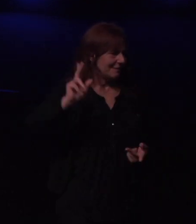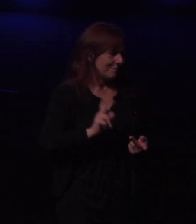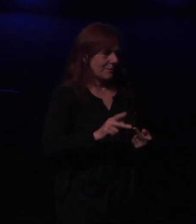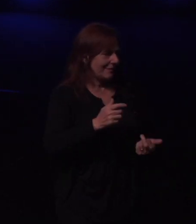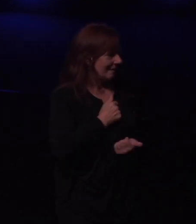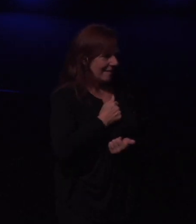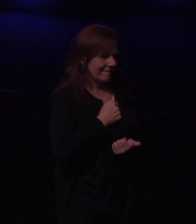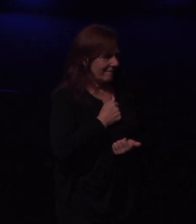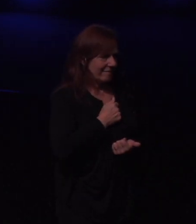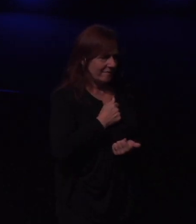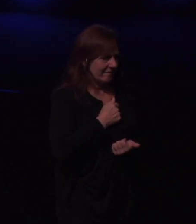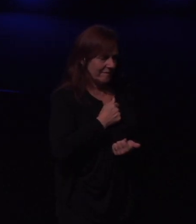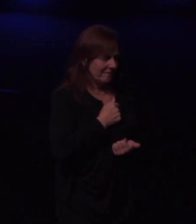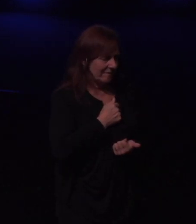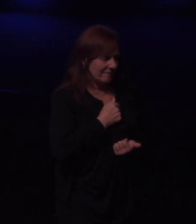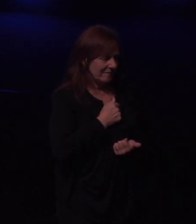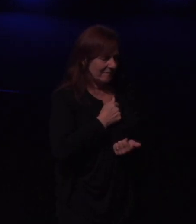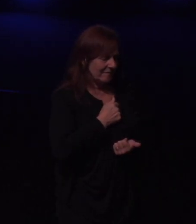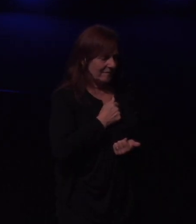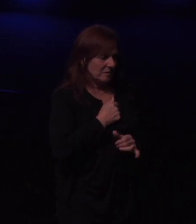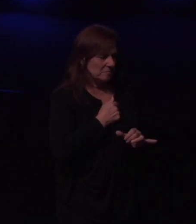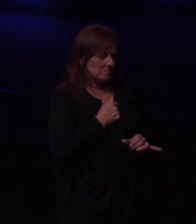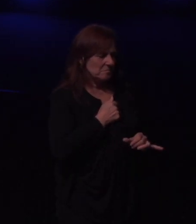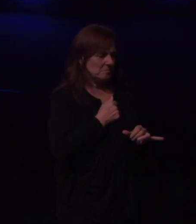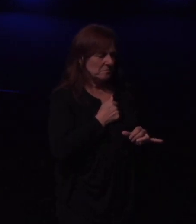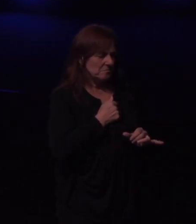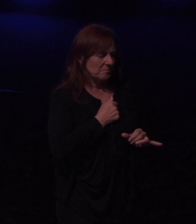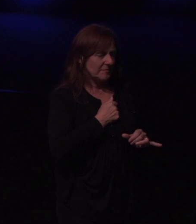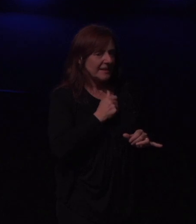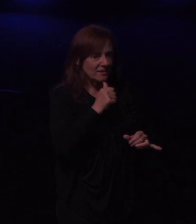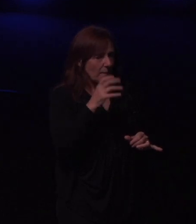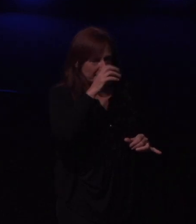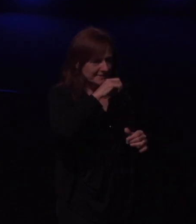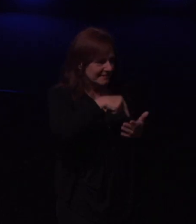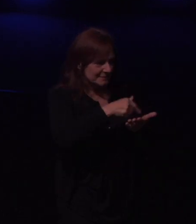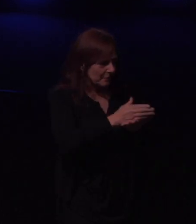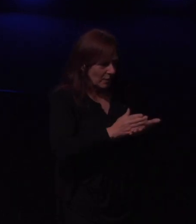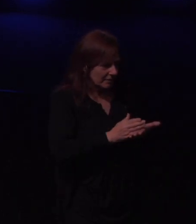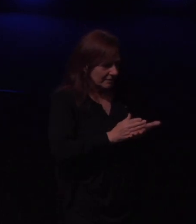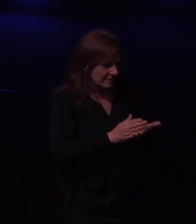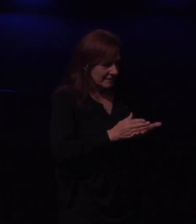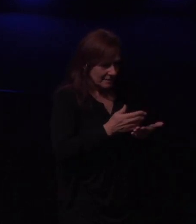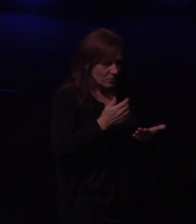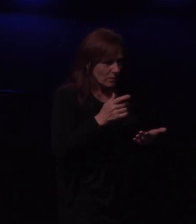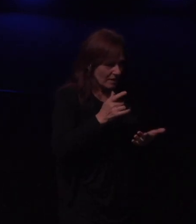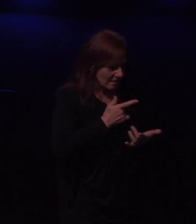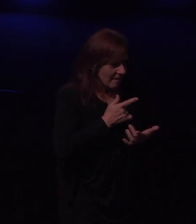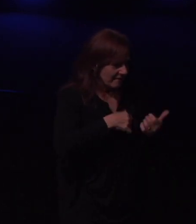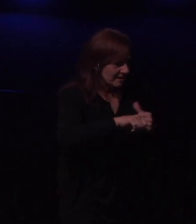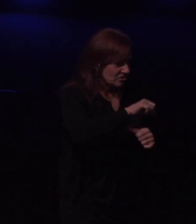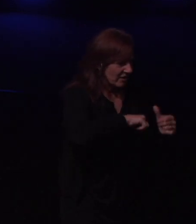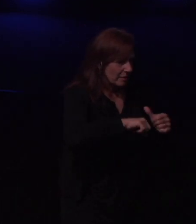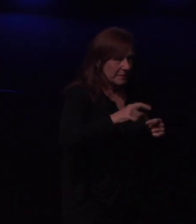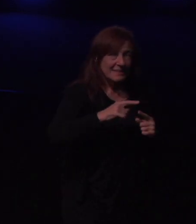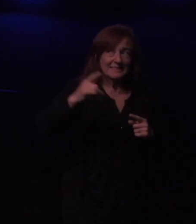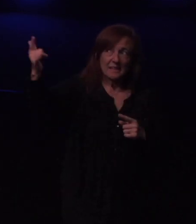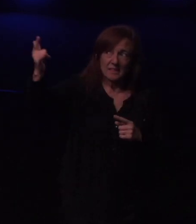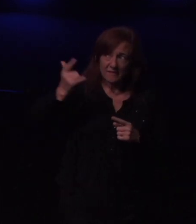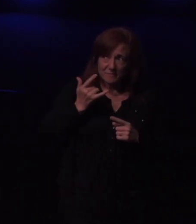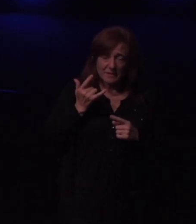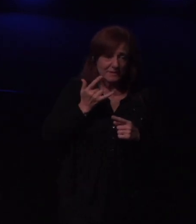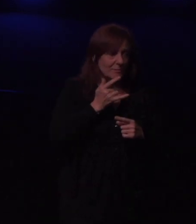perfect love. And then don't miss this. We love each other because he first loved